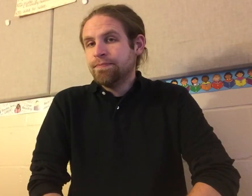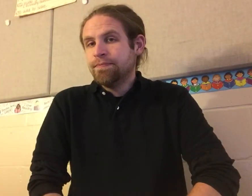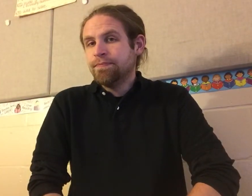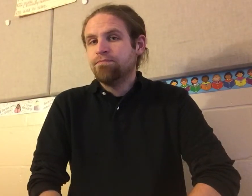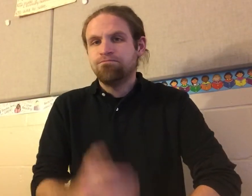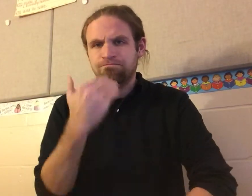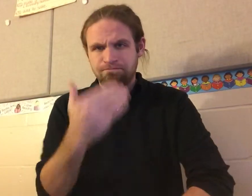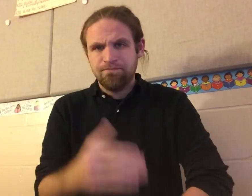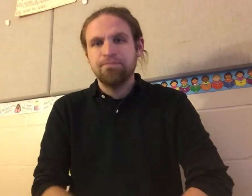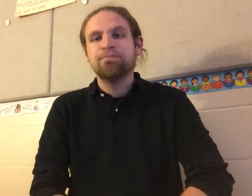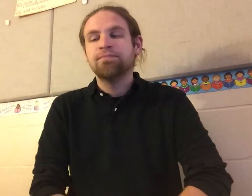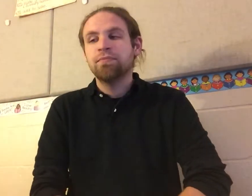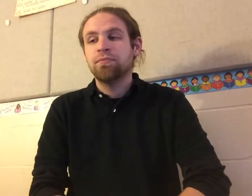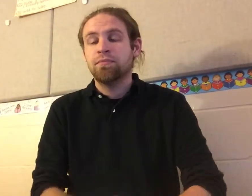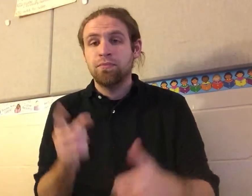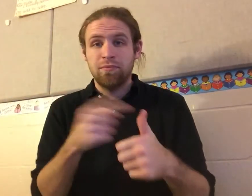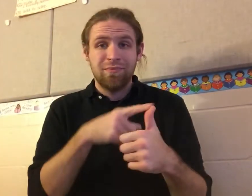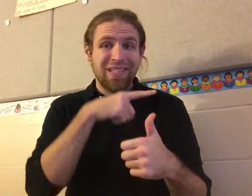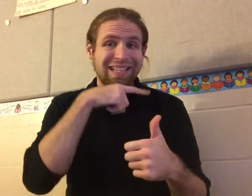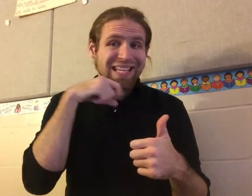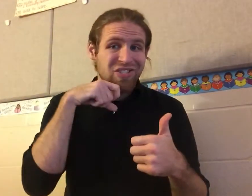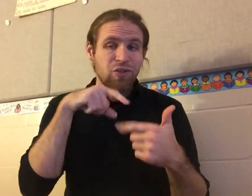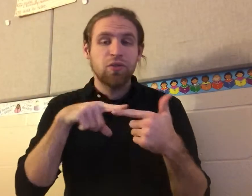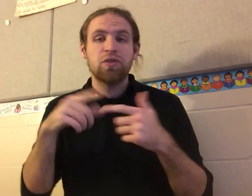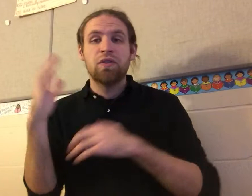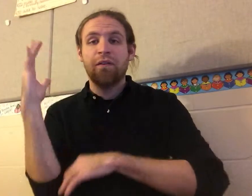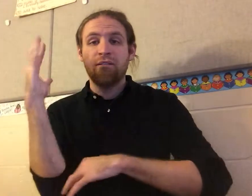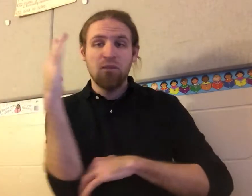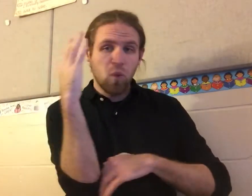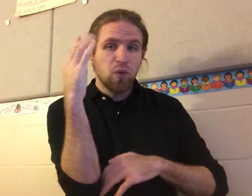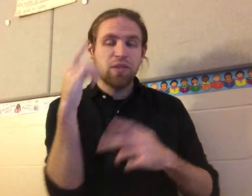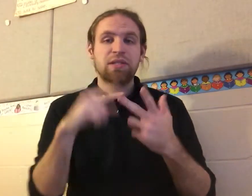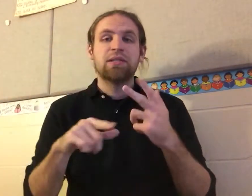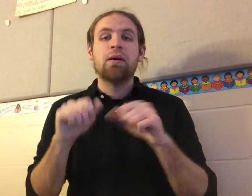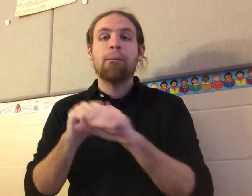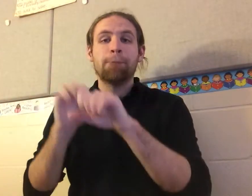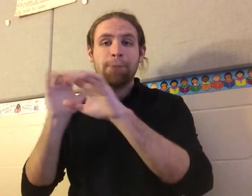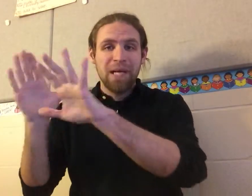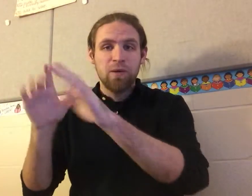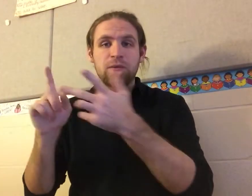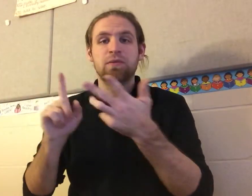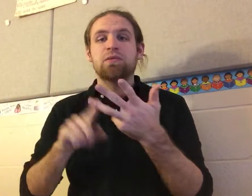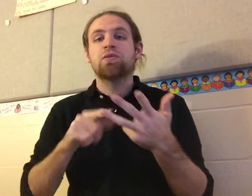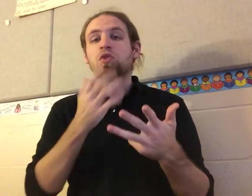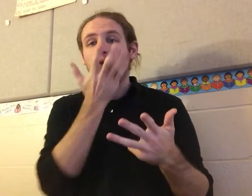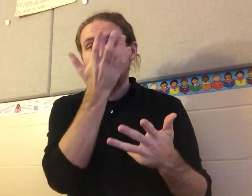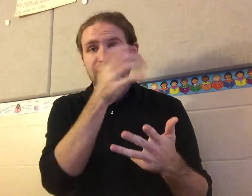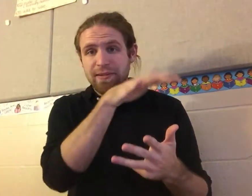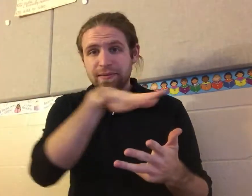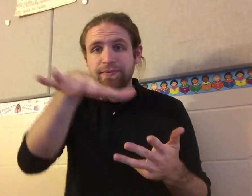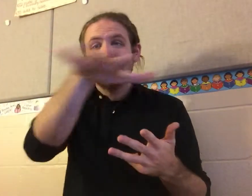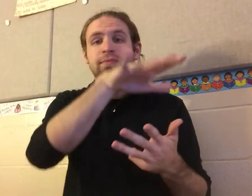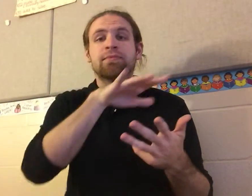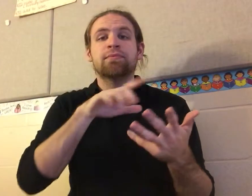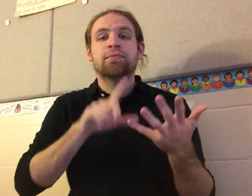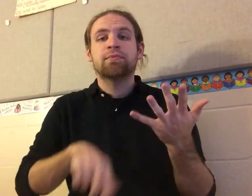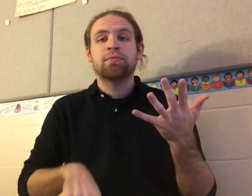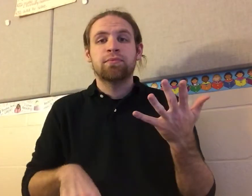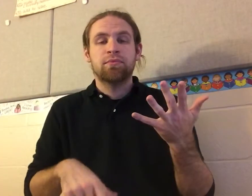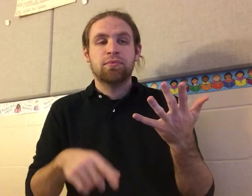Great. Deserts, forests, mountains, grasslands, and tundra are